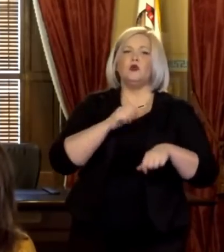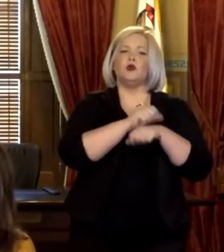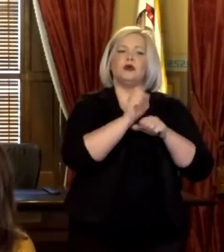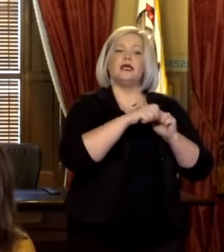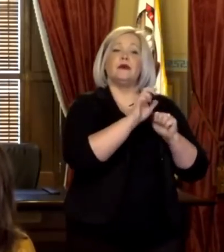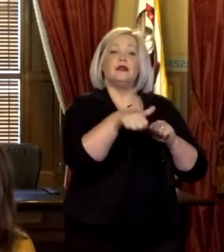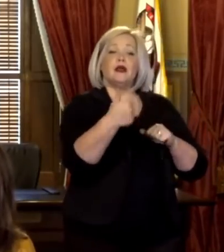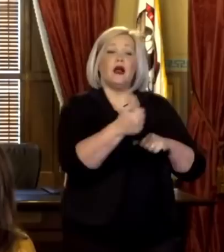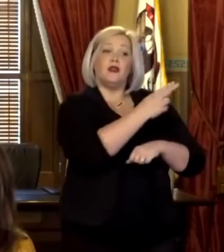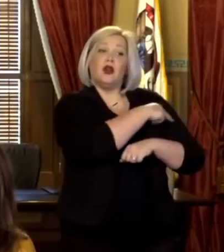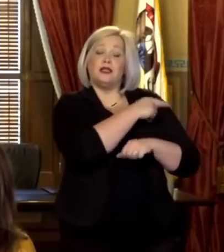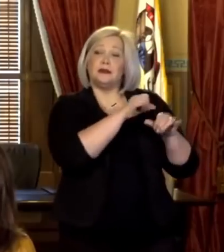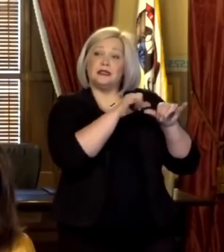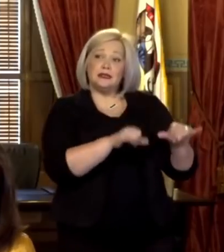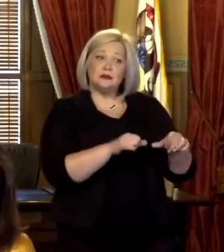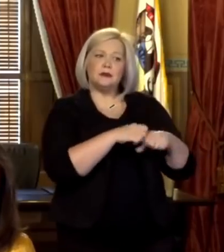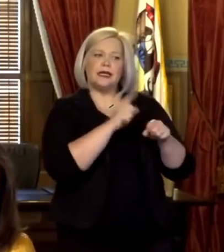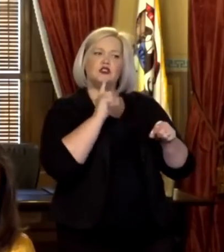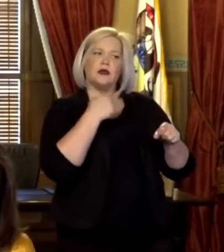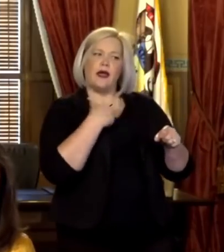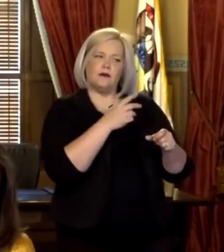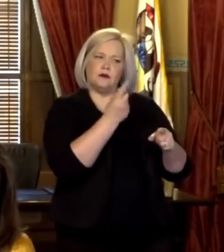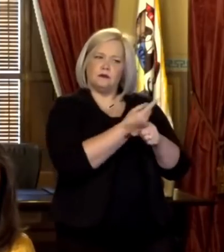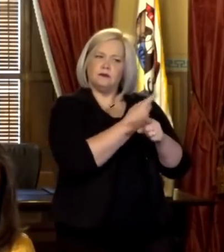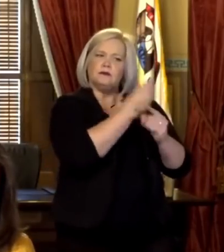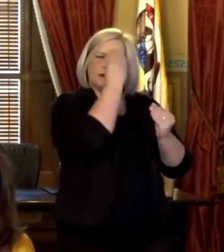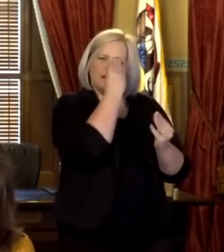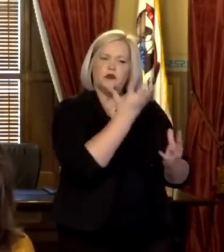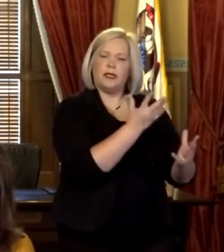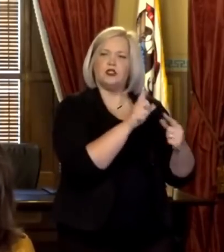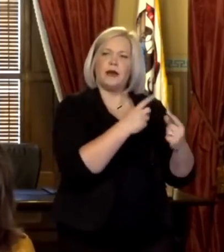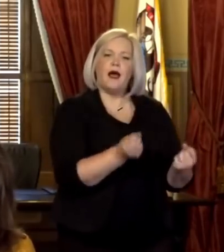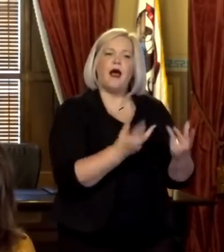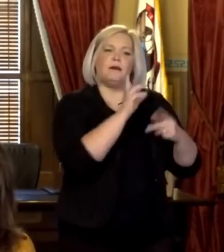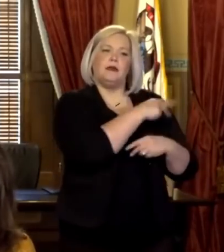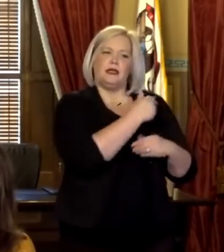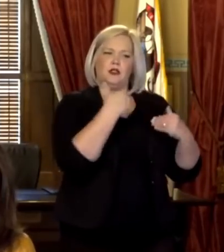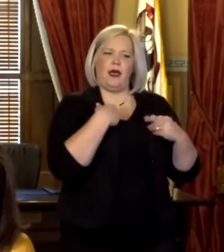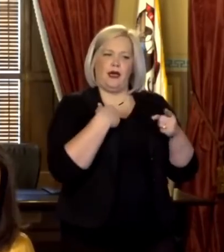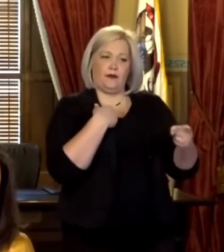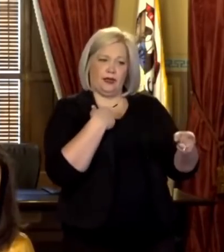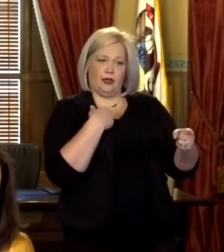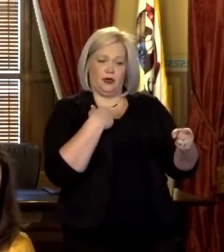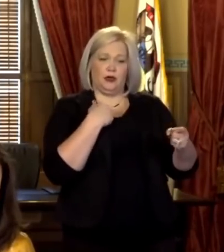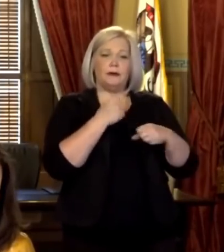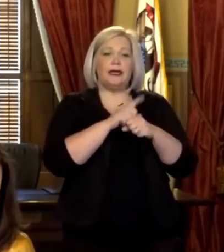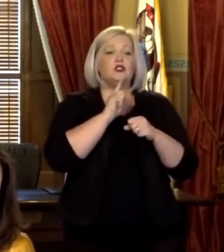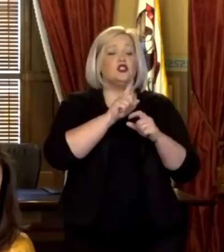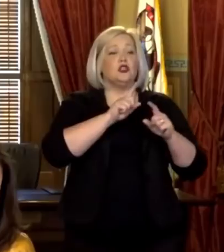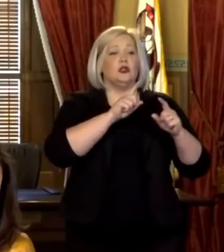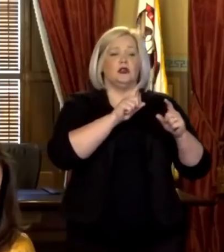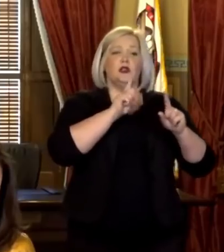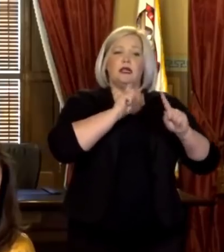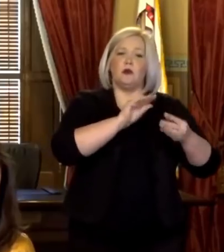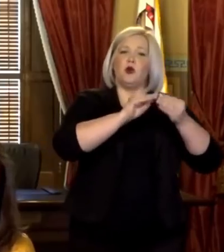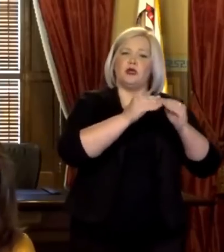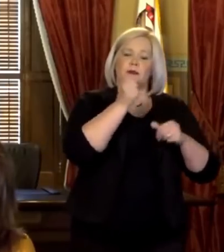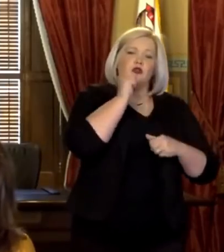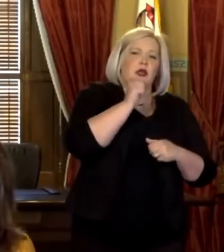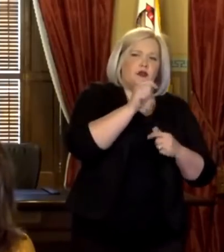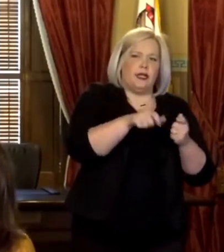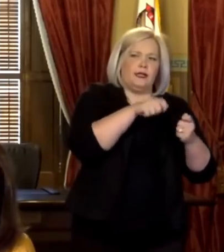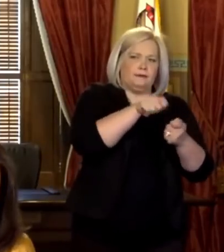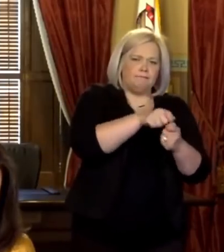with others to ensure that we've got accurate data and that the reporting is up to date. We've always,